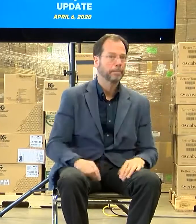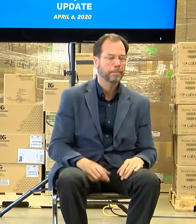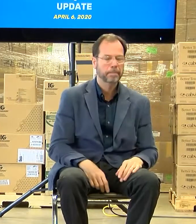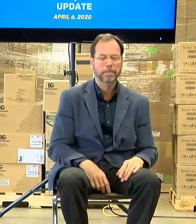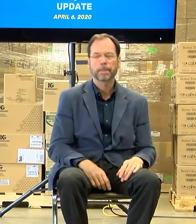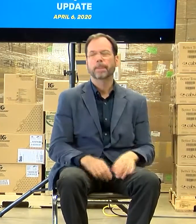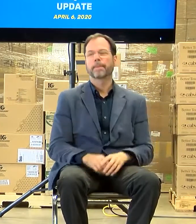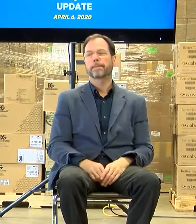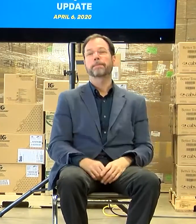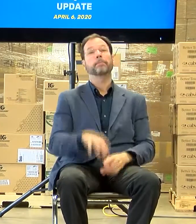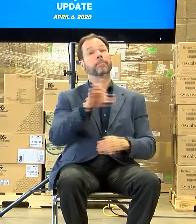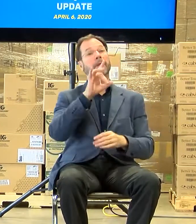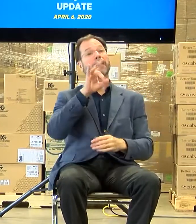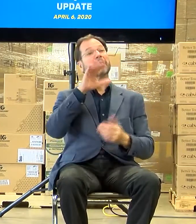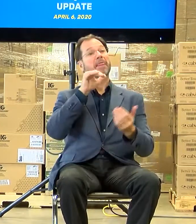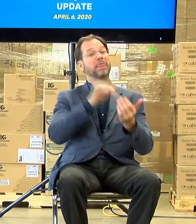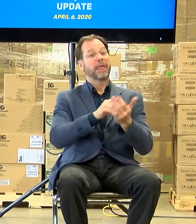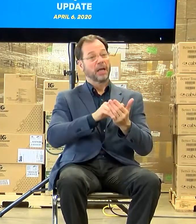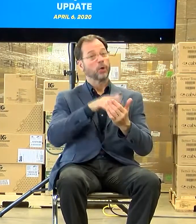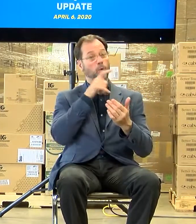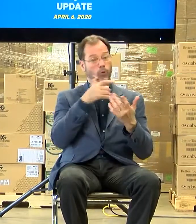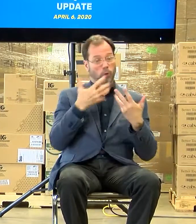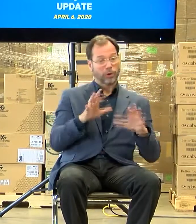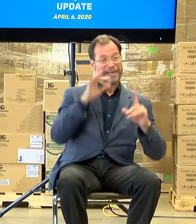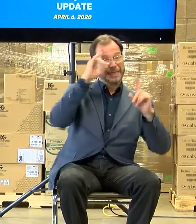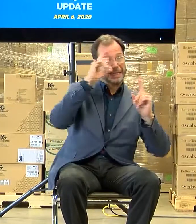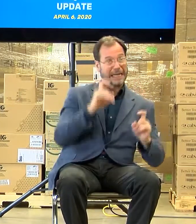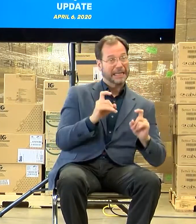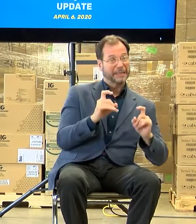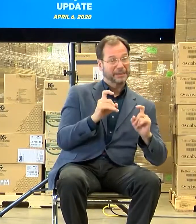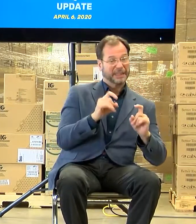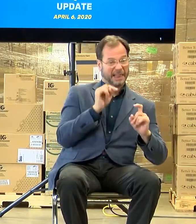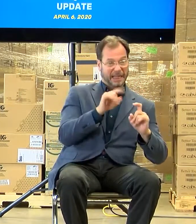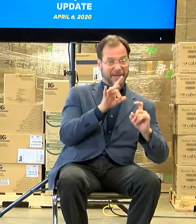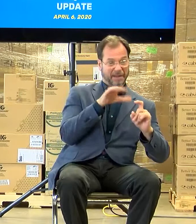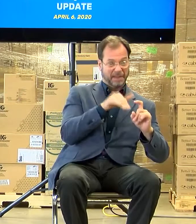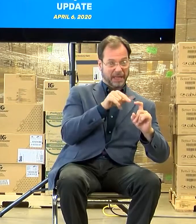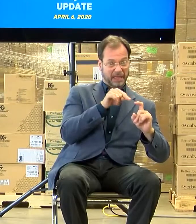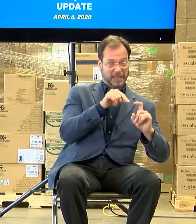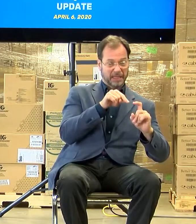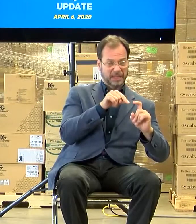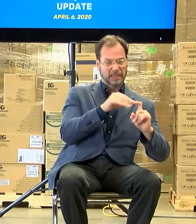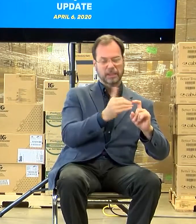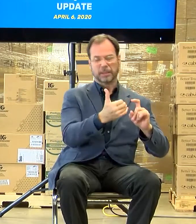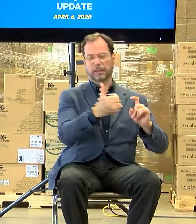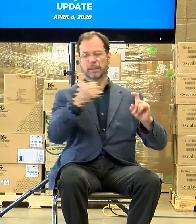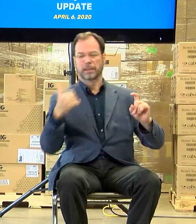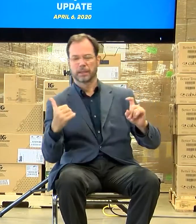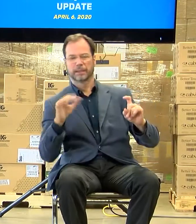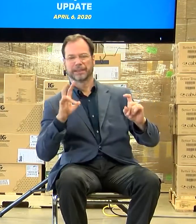Of the more than 85,000 people who have now been tested, there are